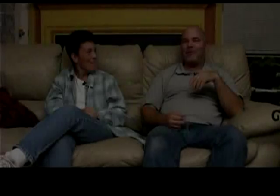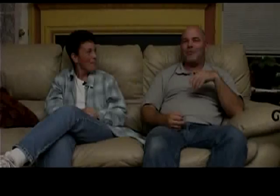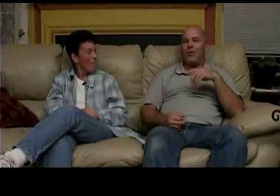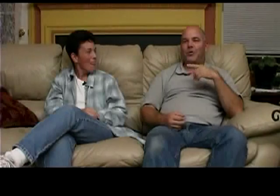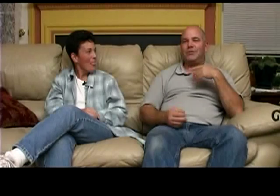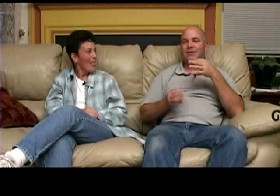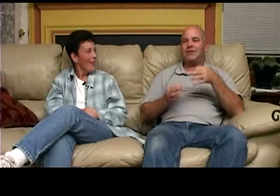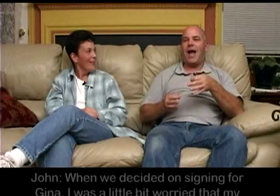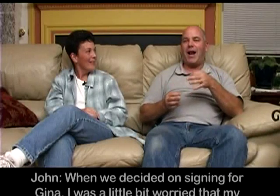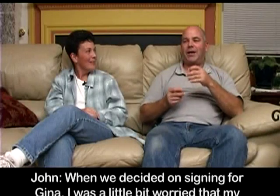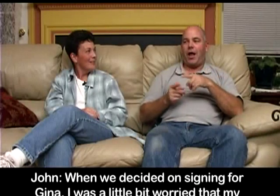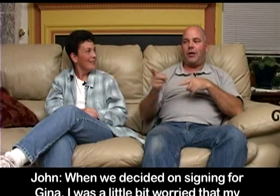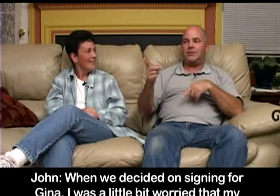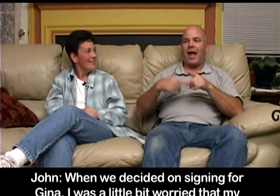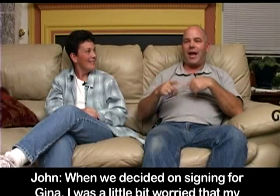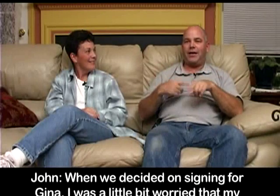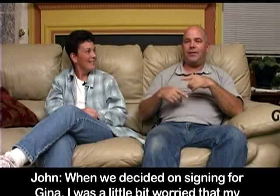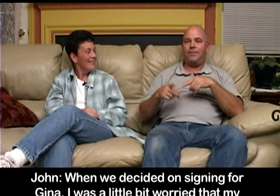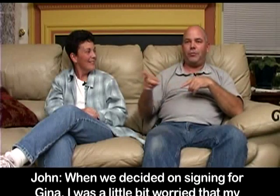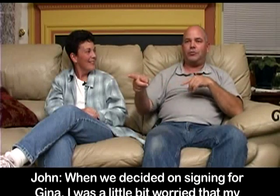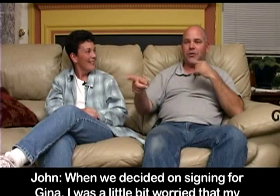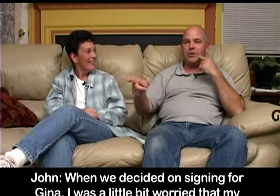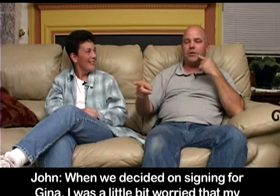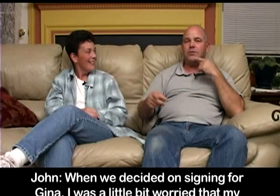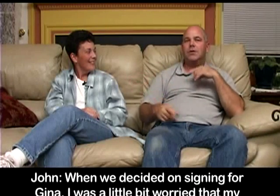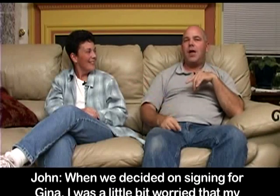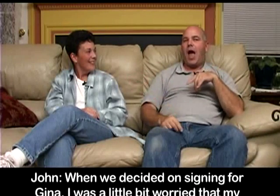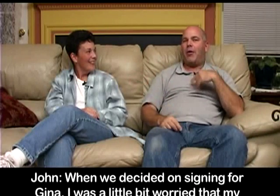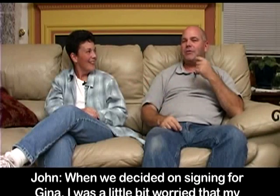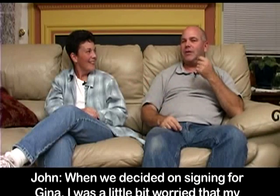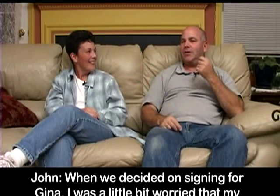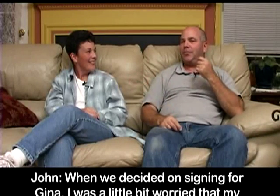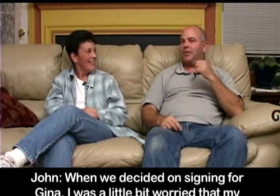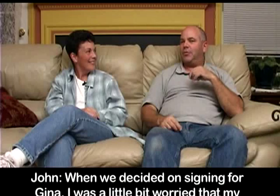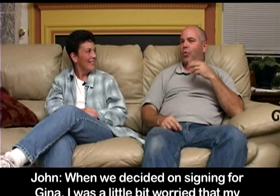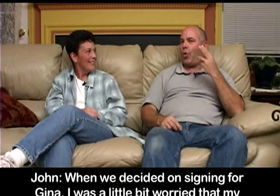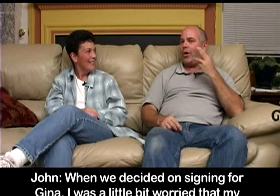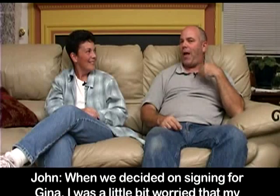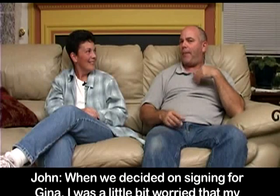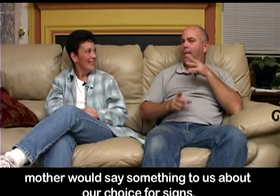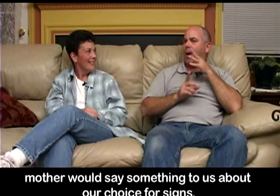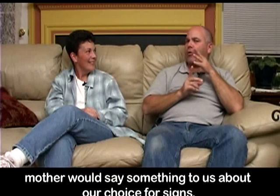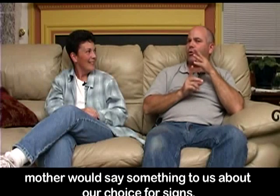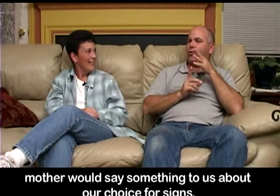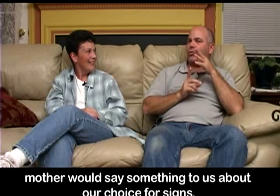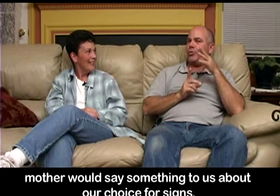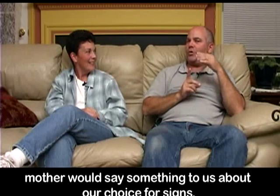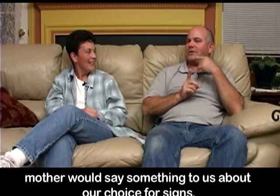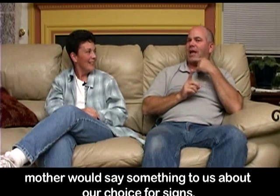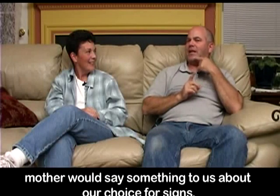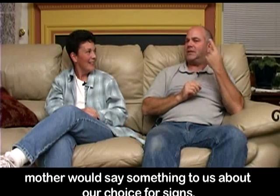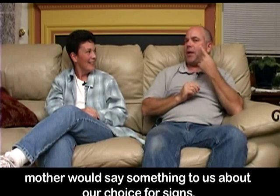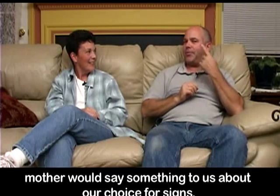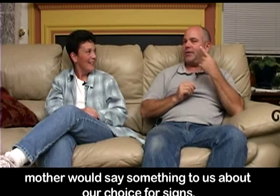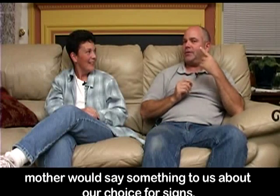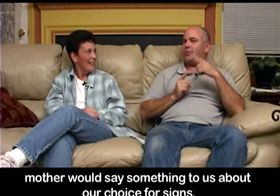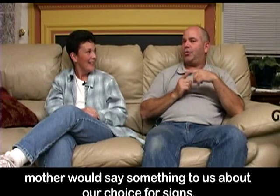When we decided on dining for Judah, I was a little bit worried that my mother would say something to